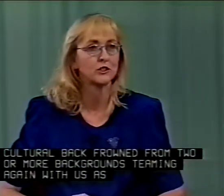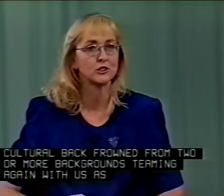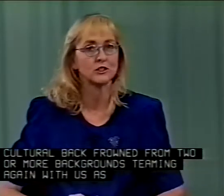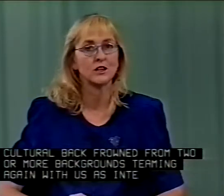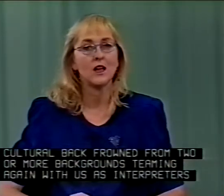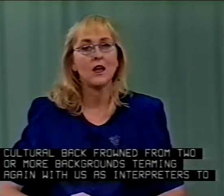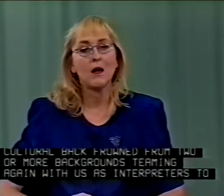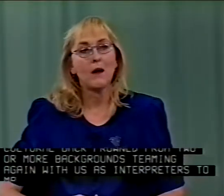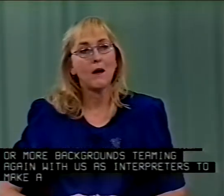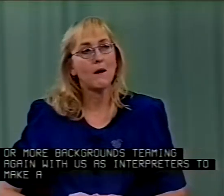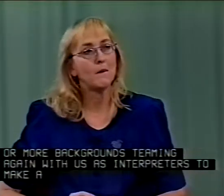provision.